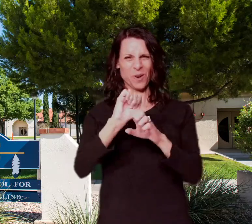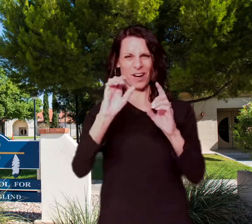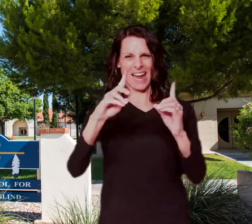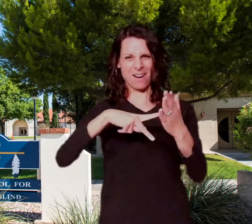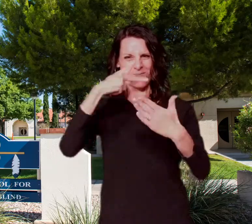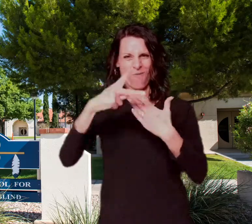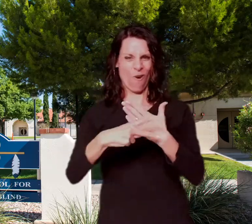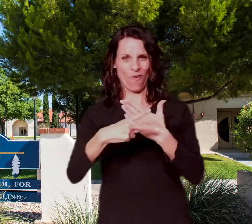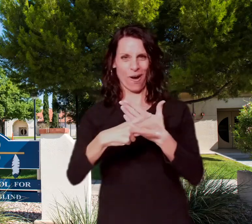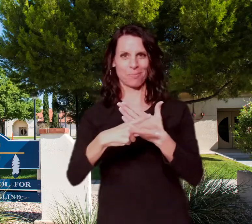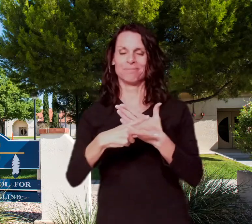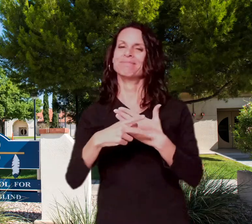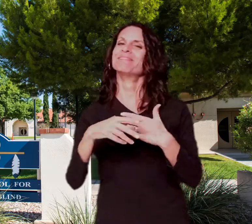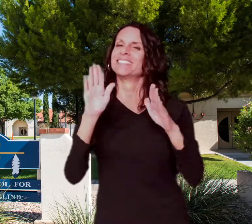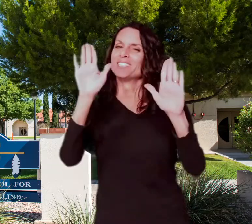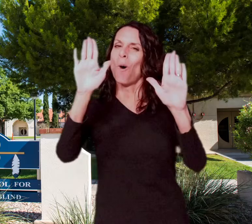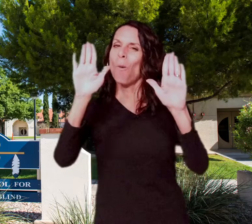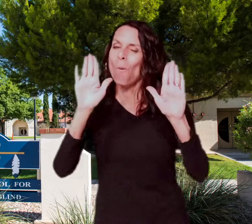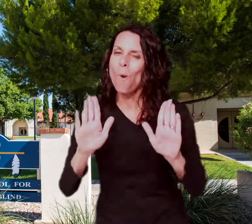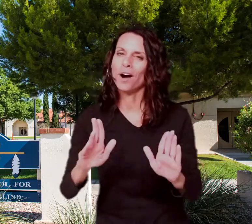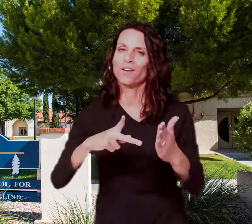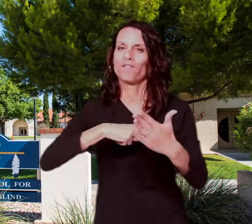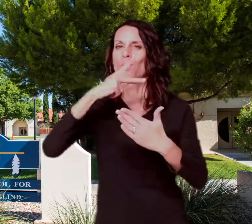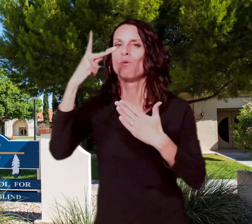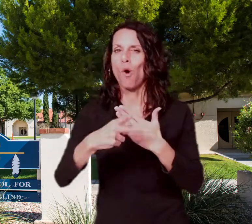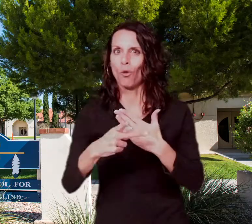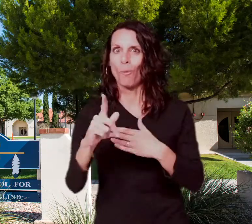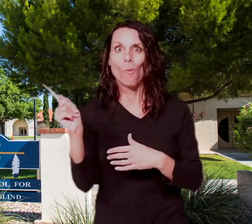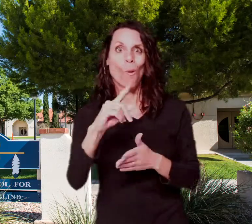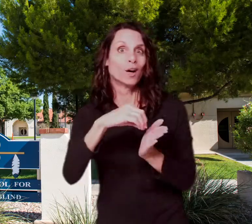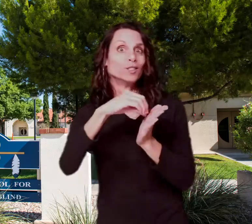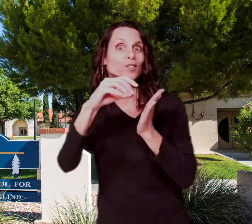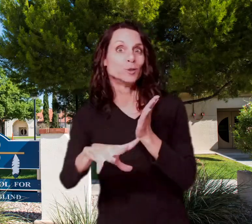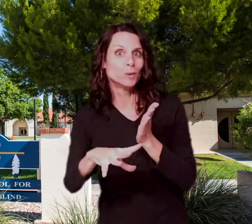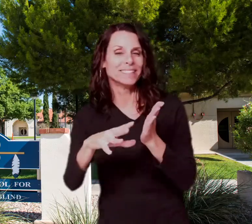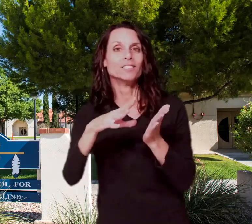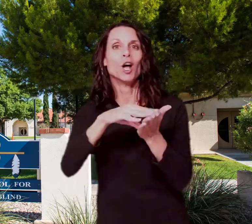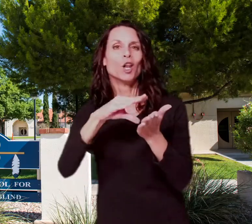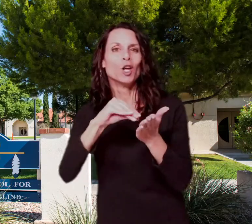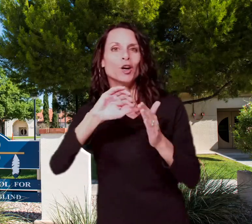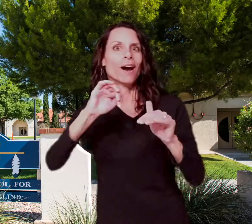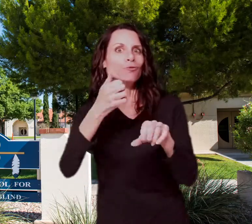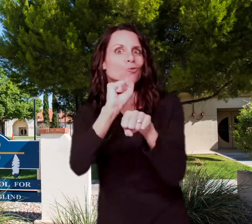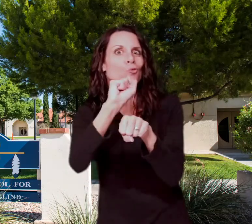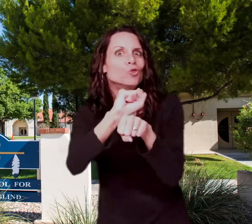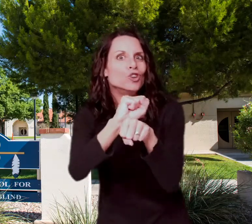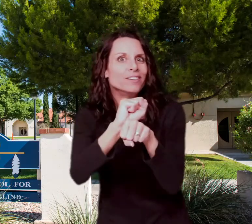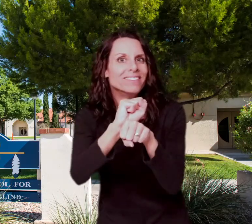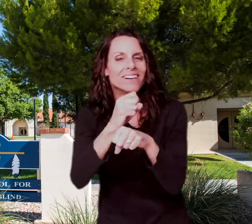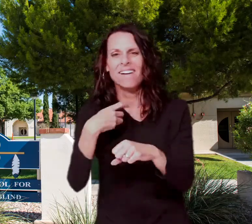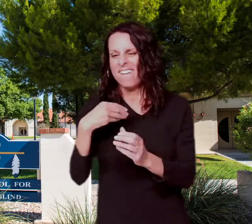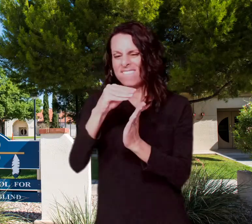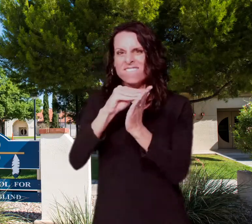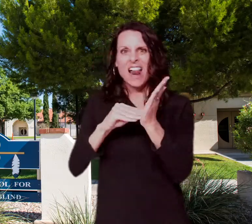the WorkEd program? It's a wonderful program where students learn how to work, fill out